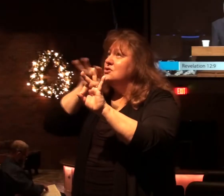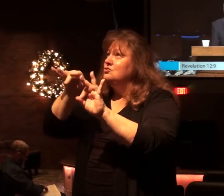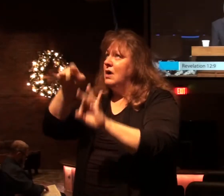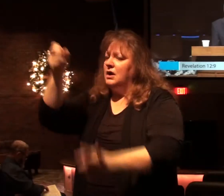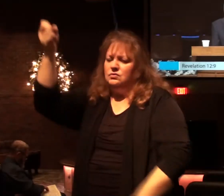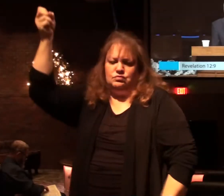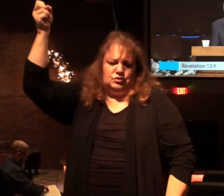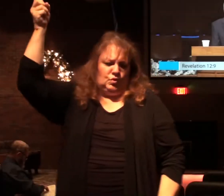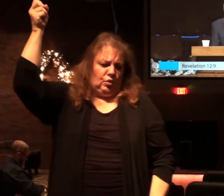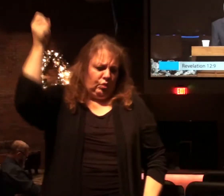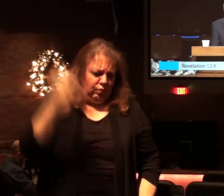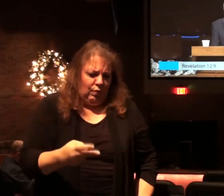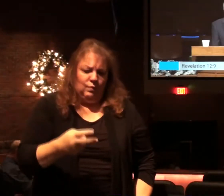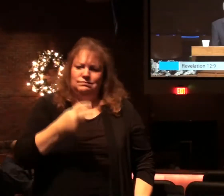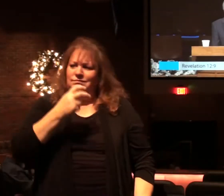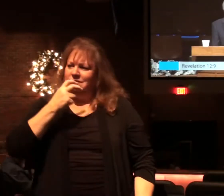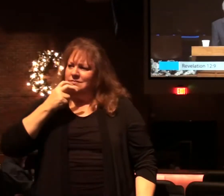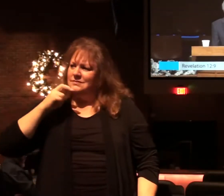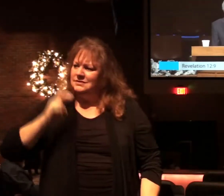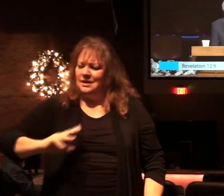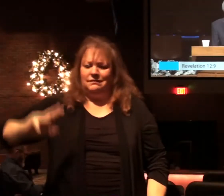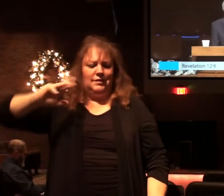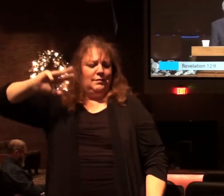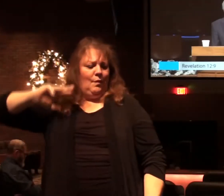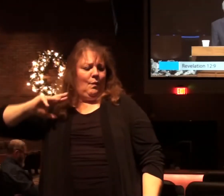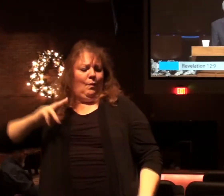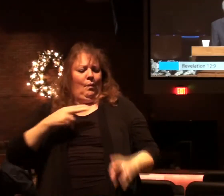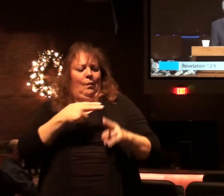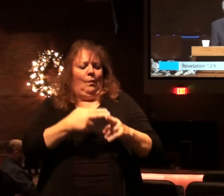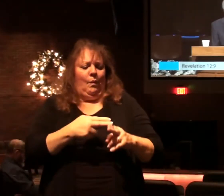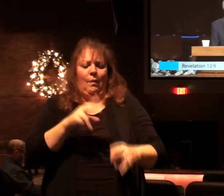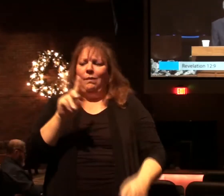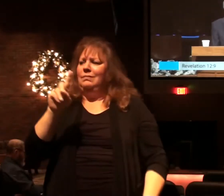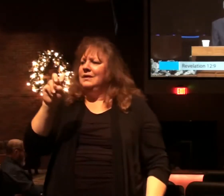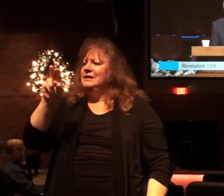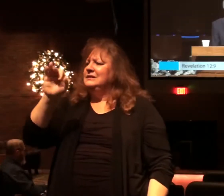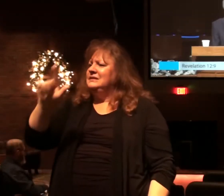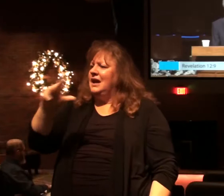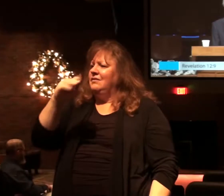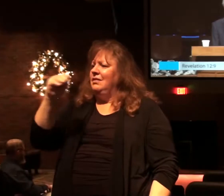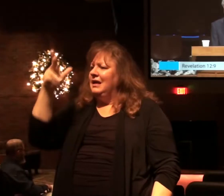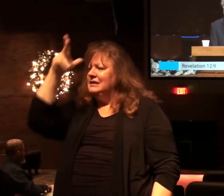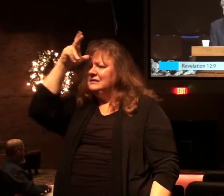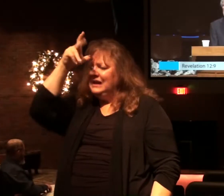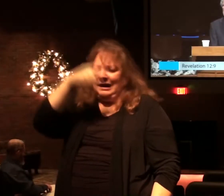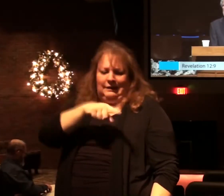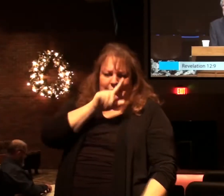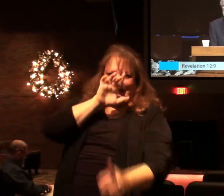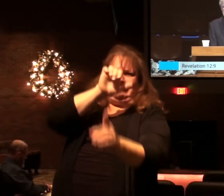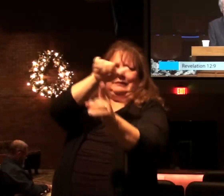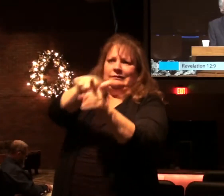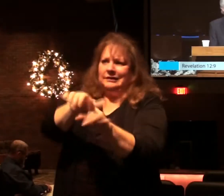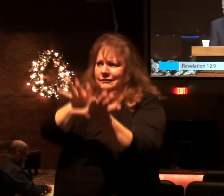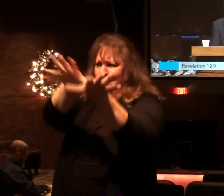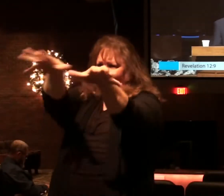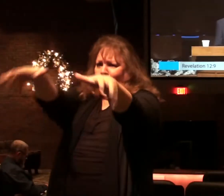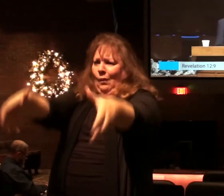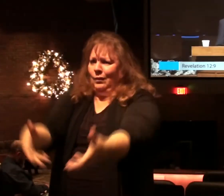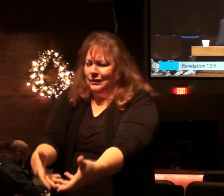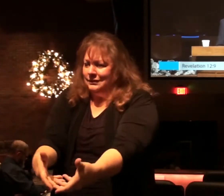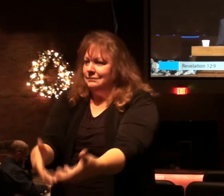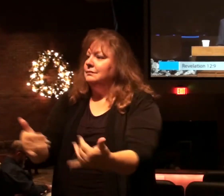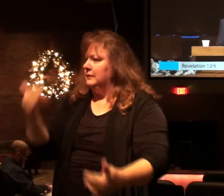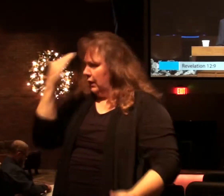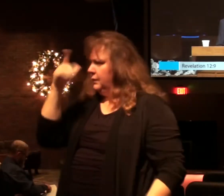the serpent of old, who was called the devil and Satan, who deceives the whole world. So we know who the